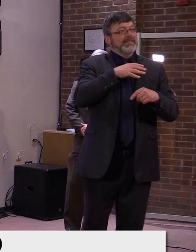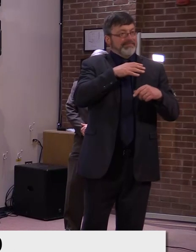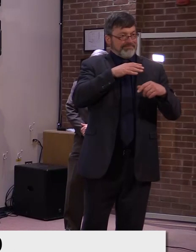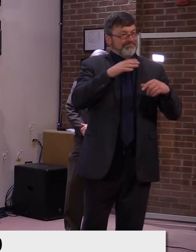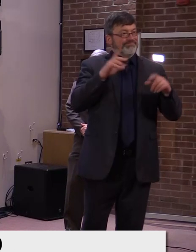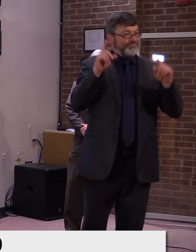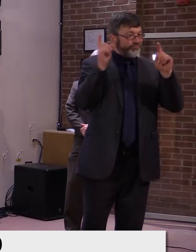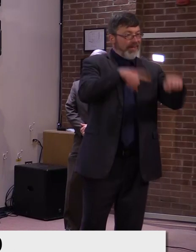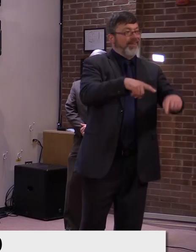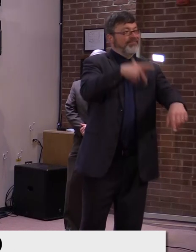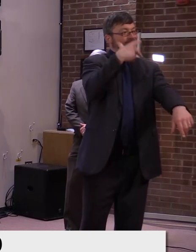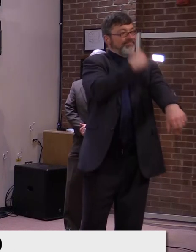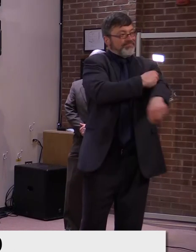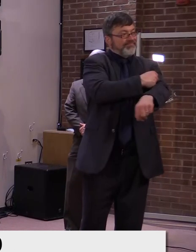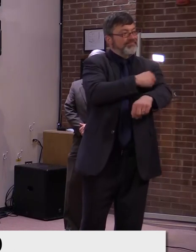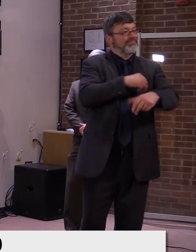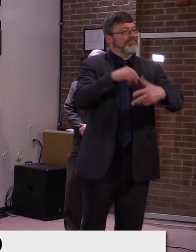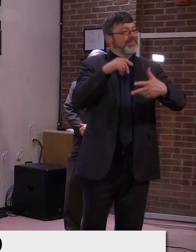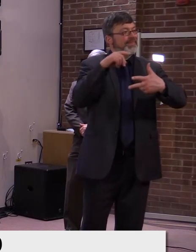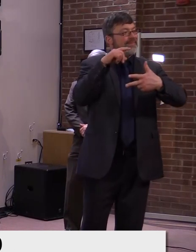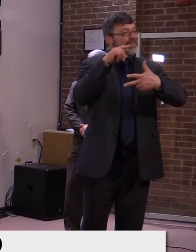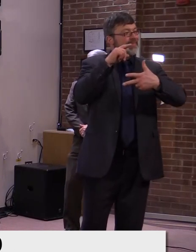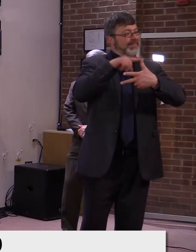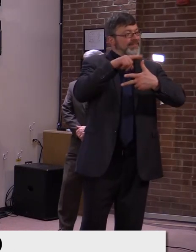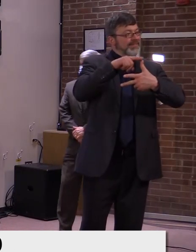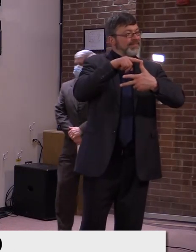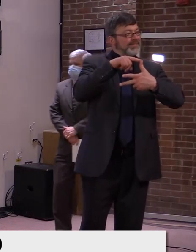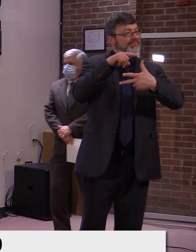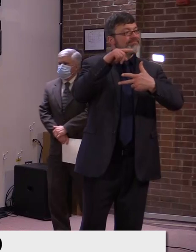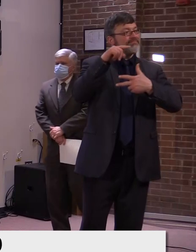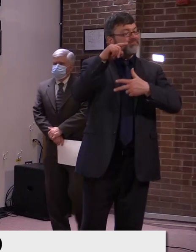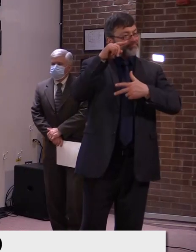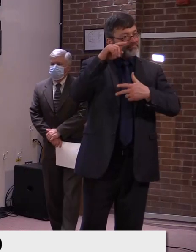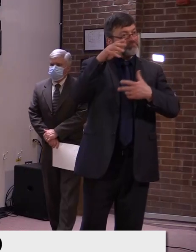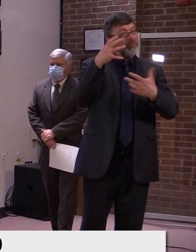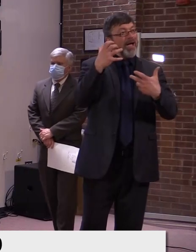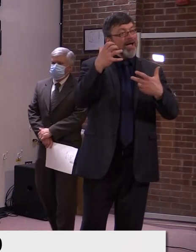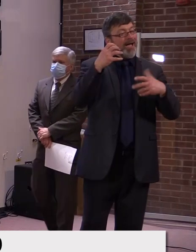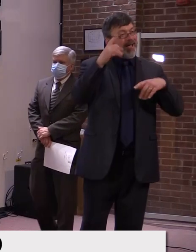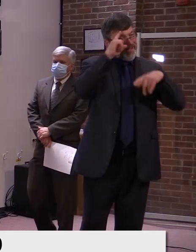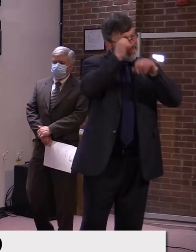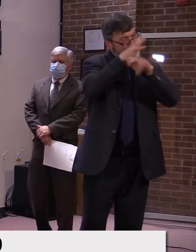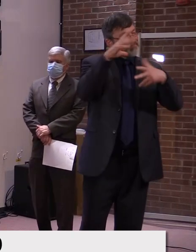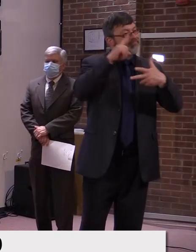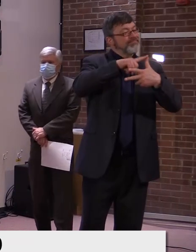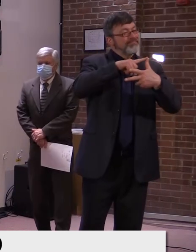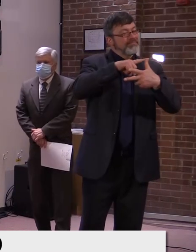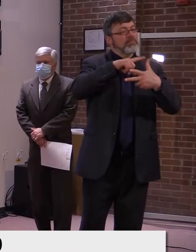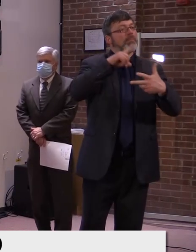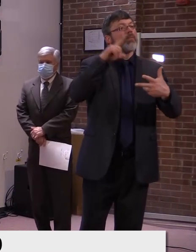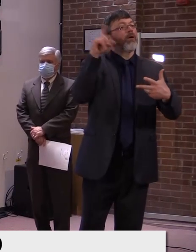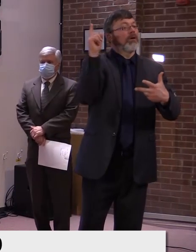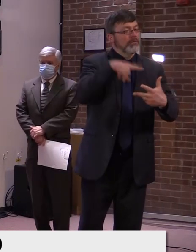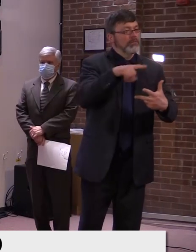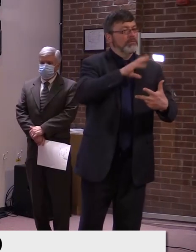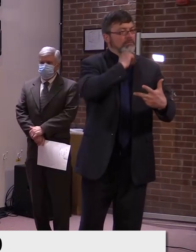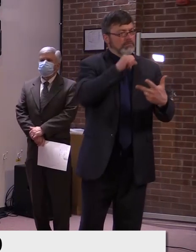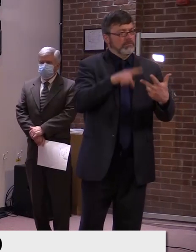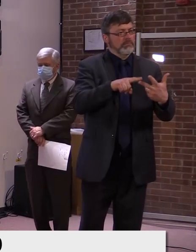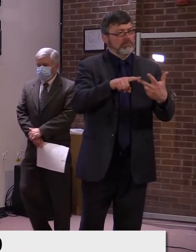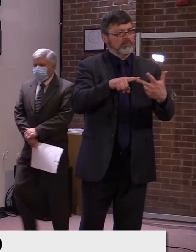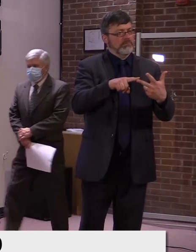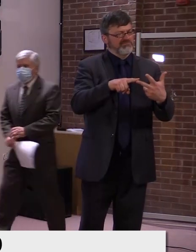happen where someone's shot is changed and they don't find out until they arrive at the site? I honestly have never heard that happen,